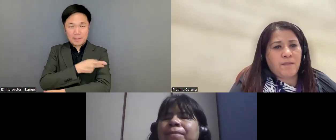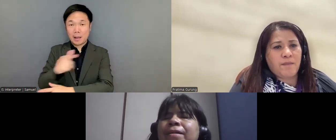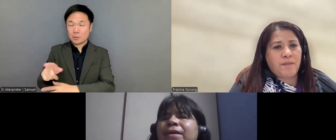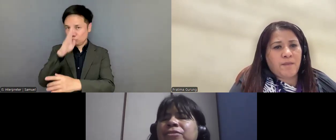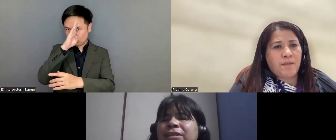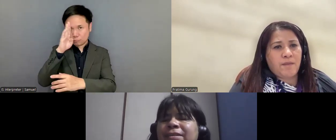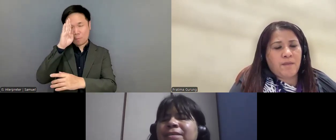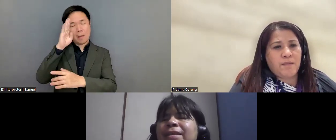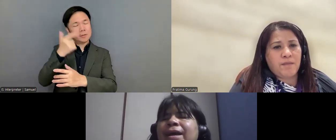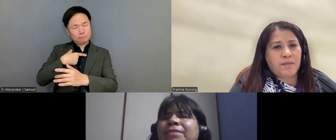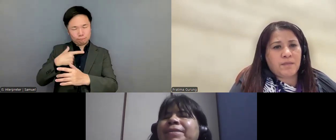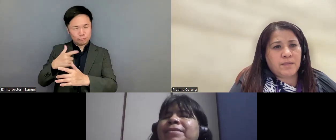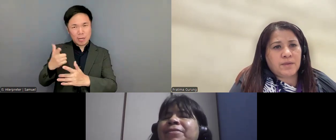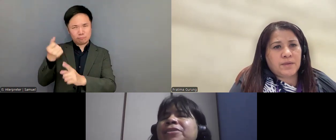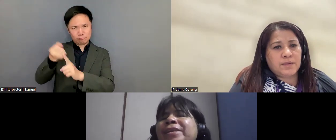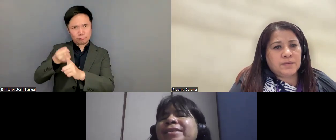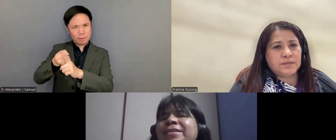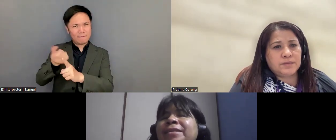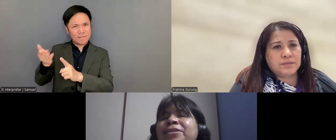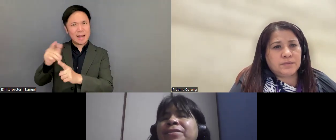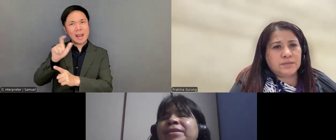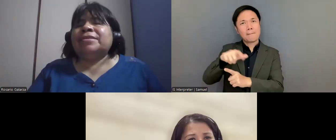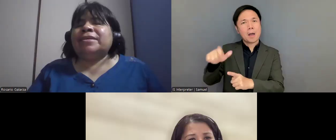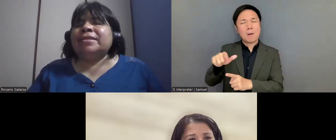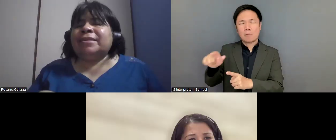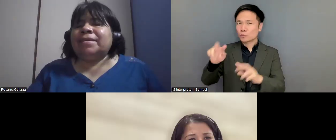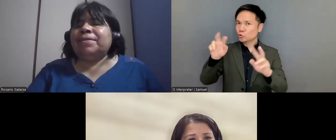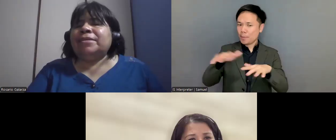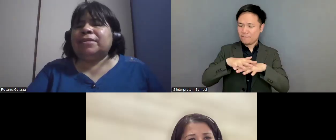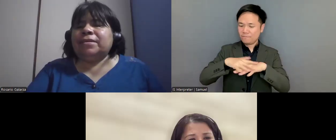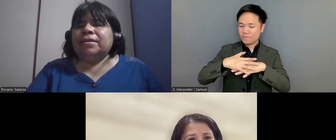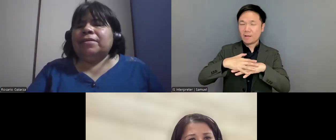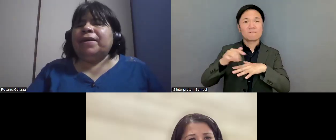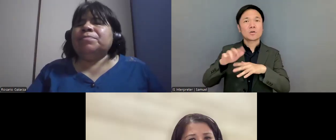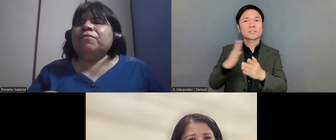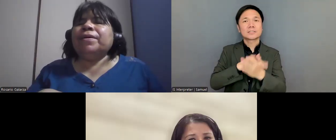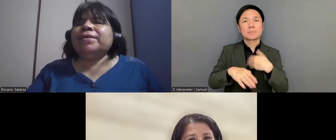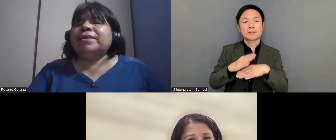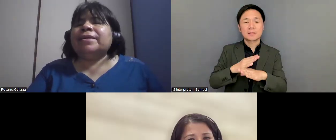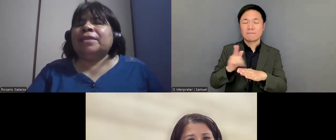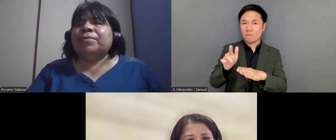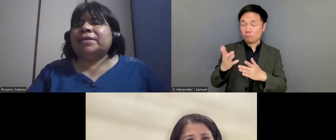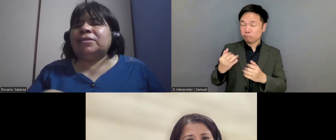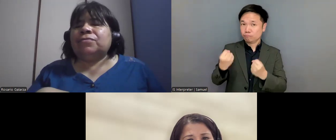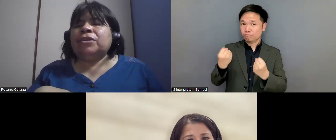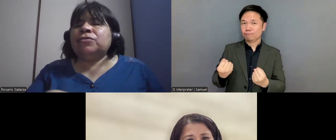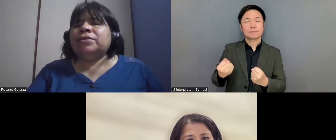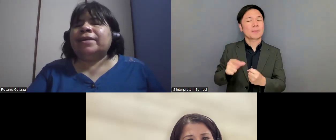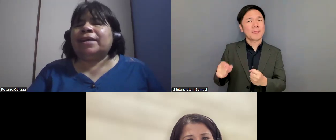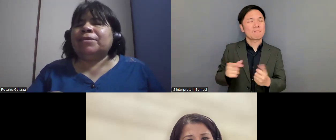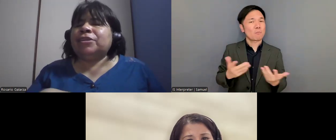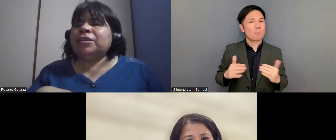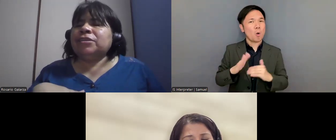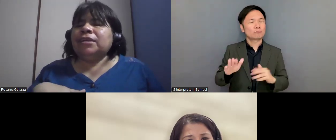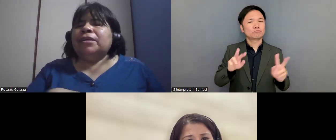from Nepal, and she had advanced intersectionality in the disability rights movement, linking advocacy to issues